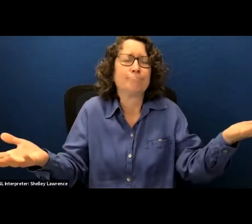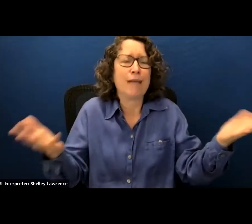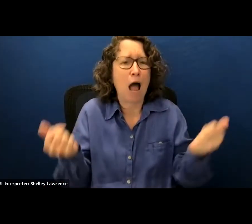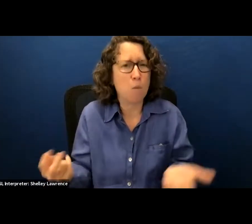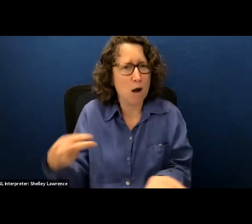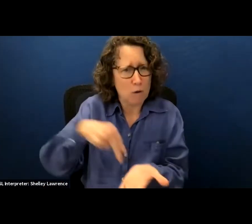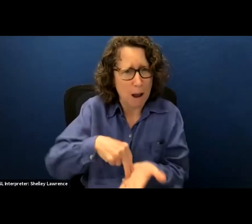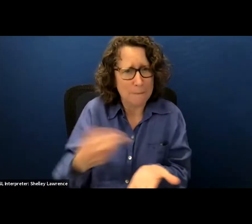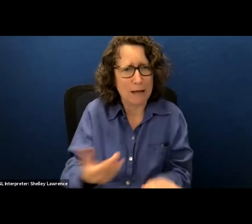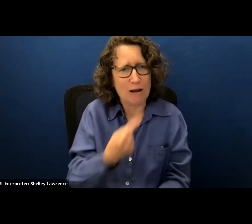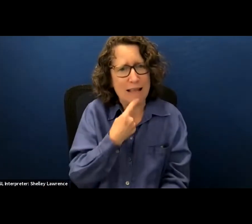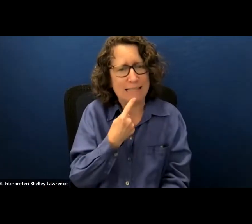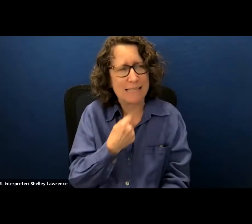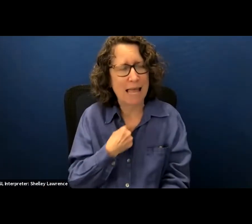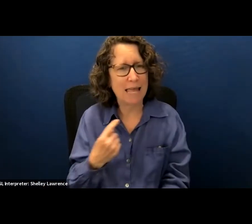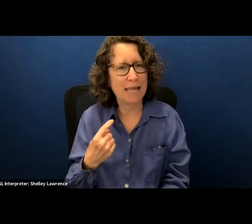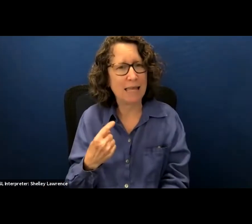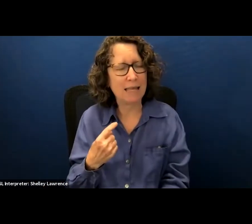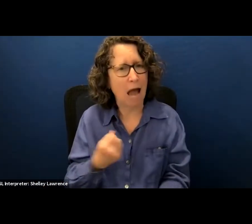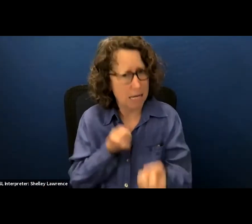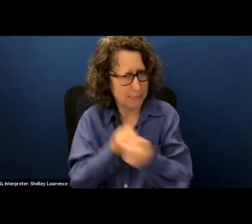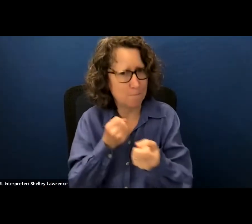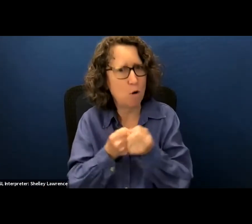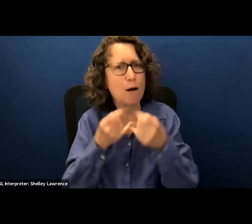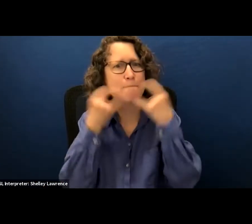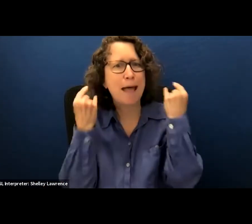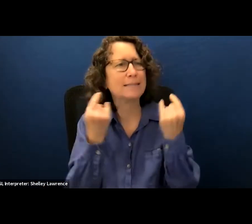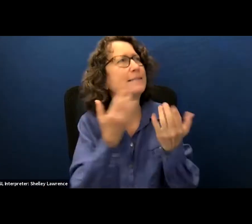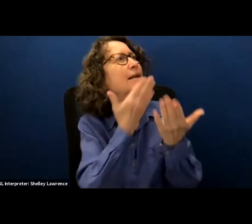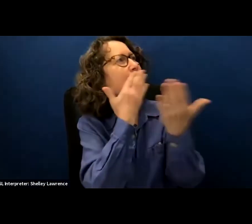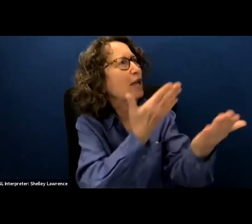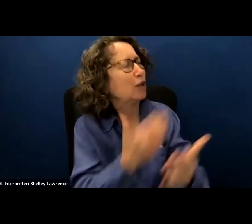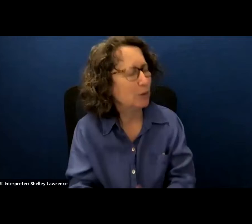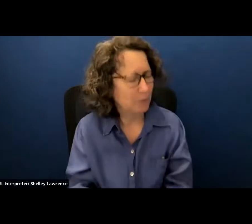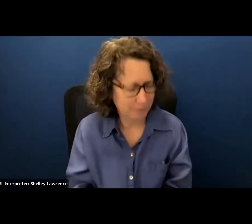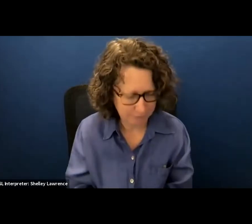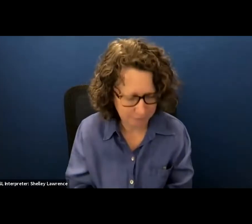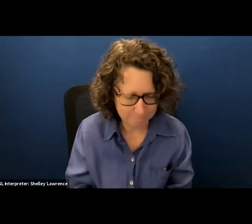here and say I support masks. Thank you.